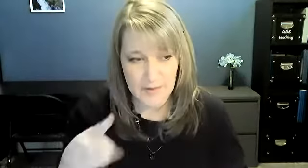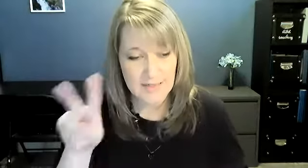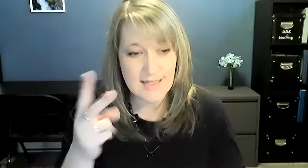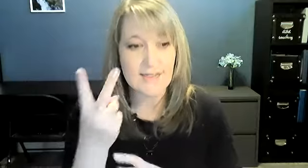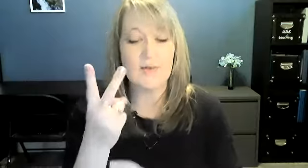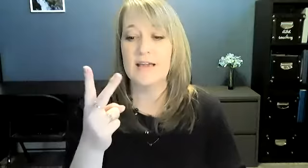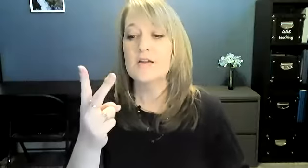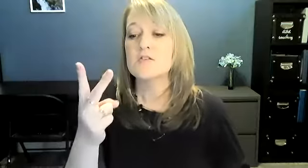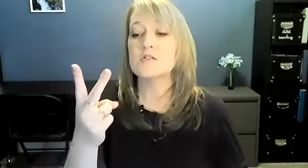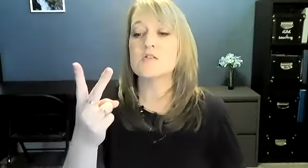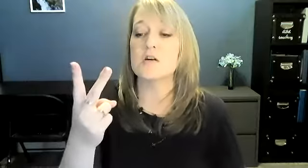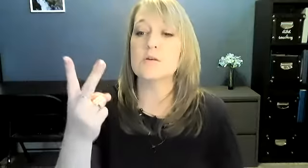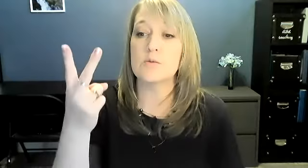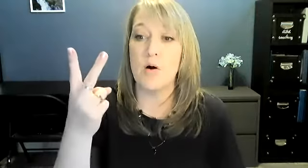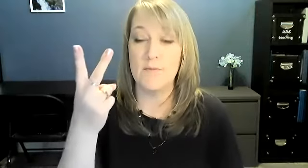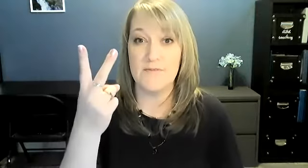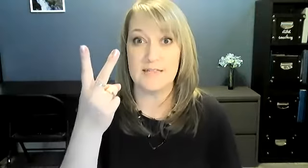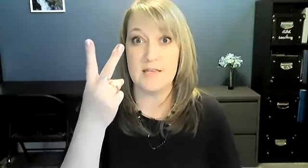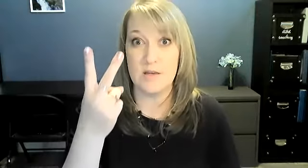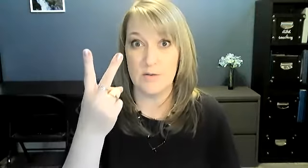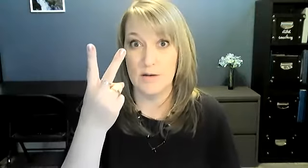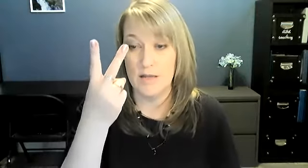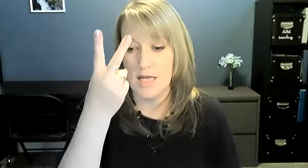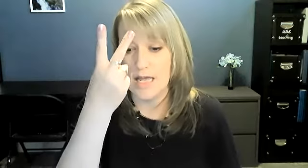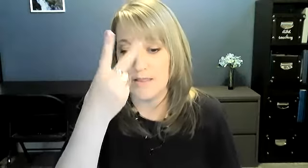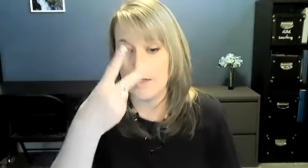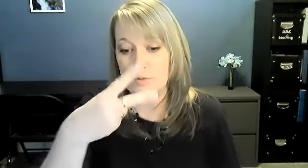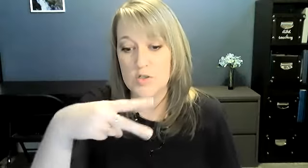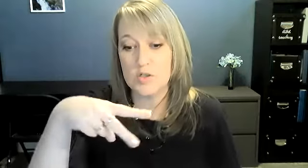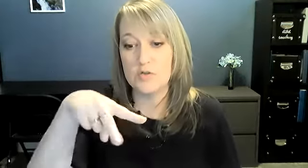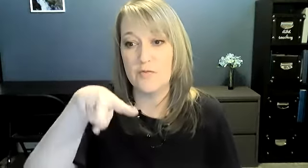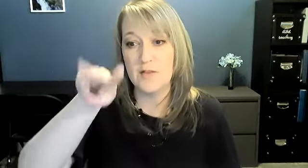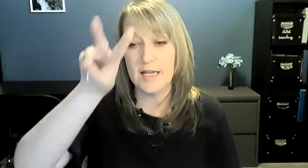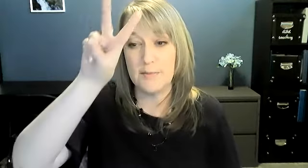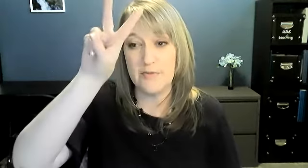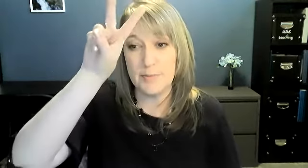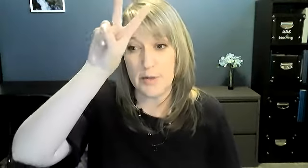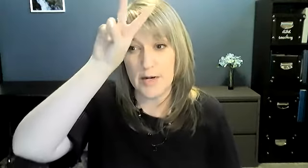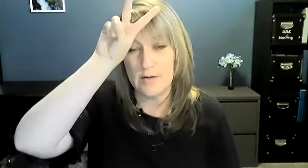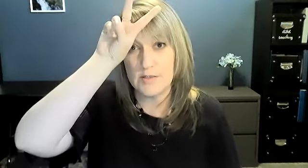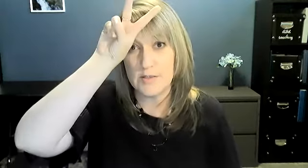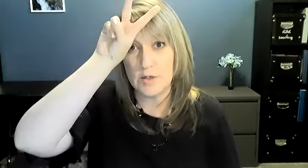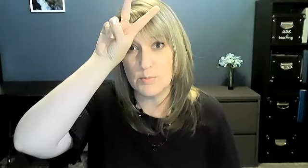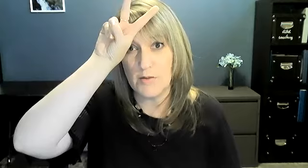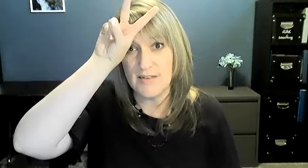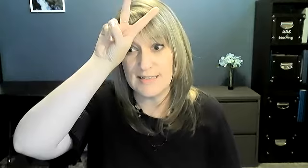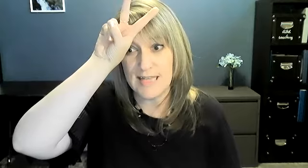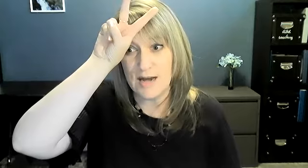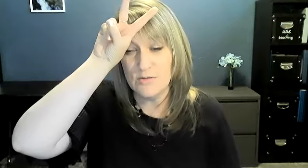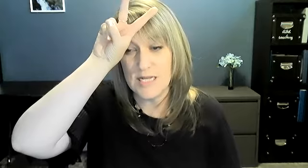out exactly. Okay. So you start with your palm facing you, and then you flip it around so your palm faces out and